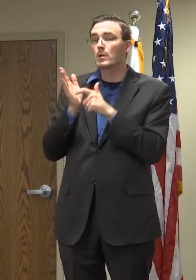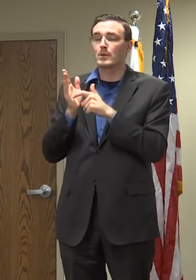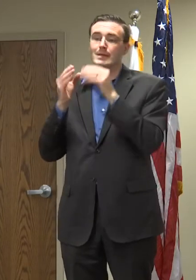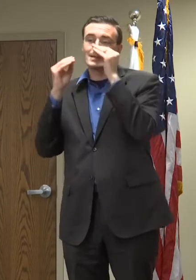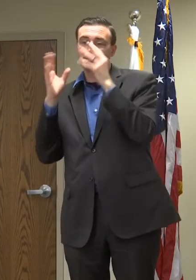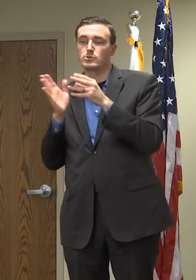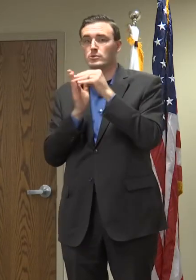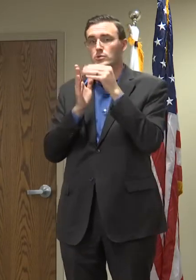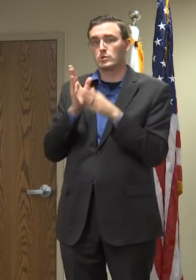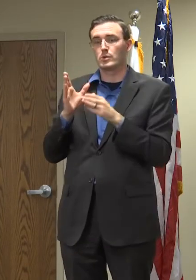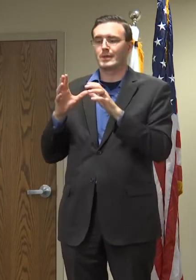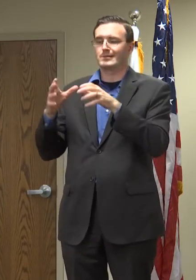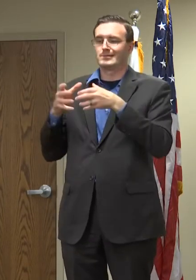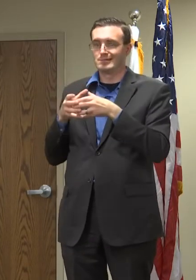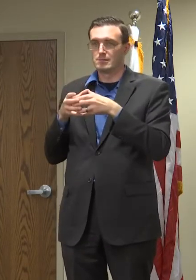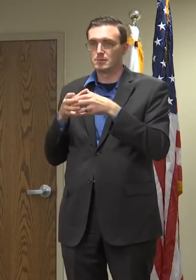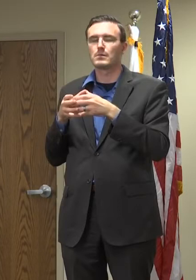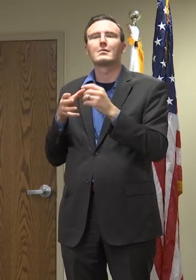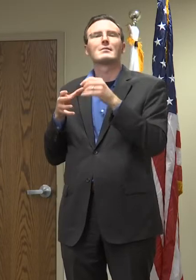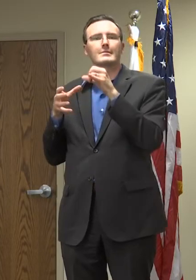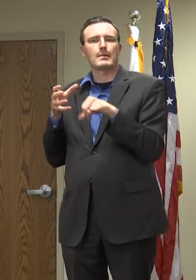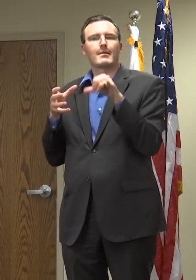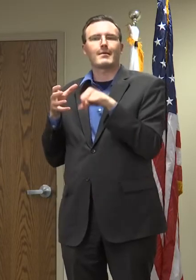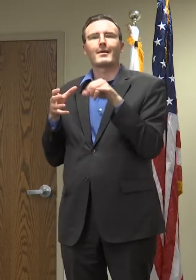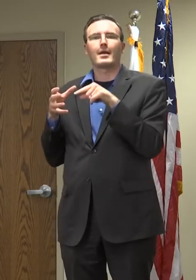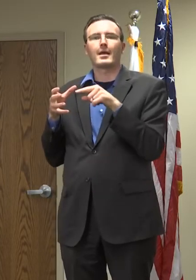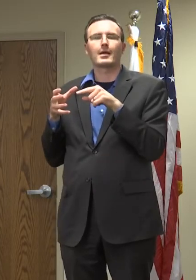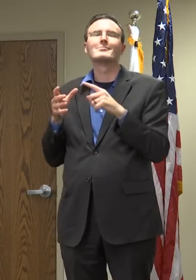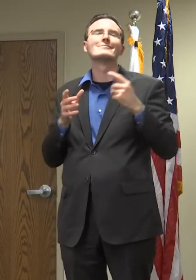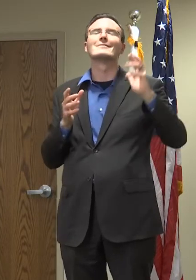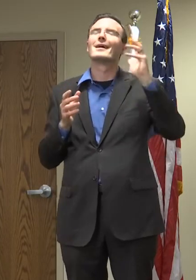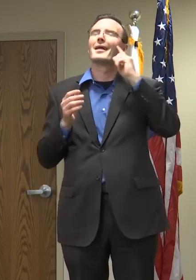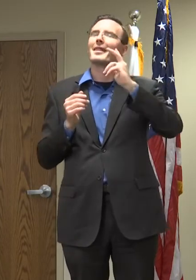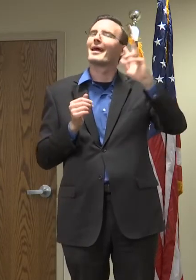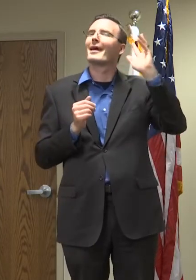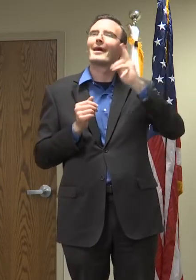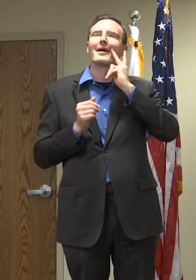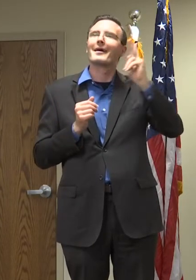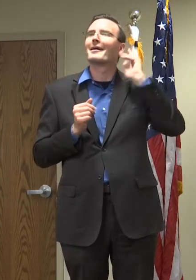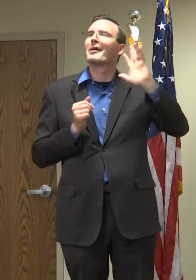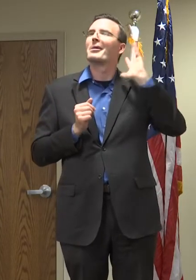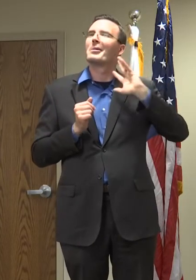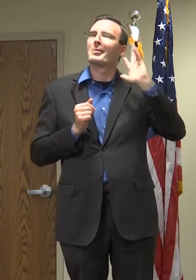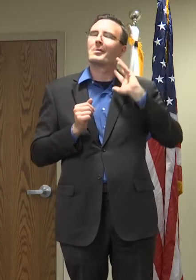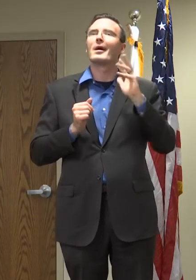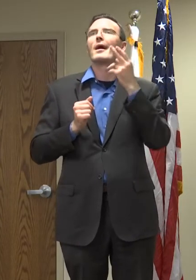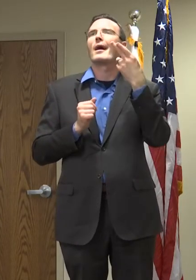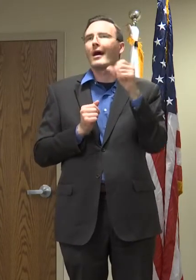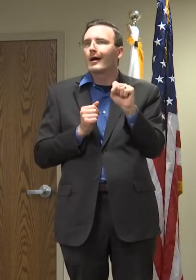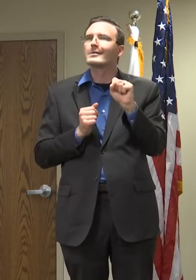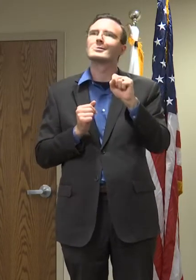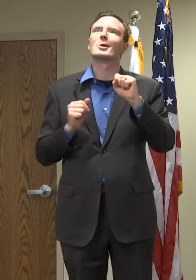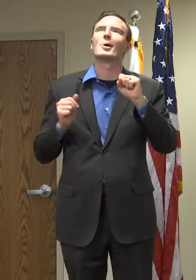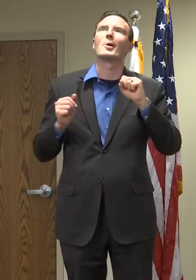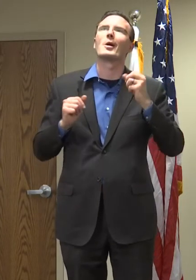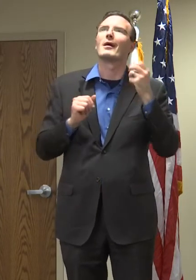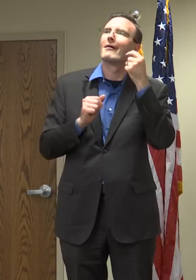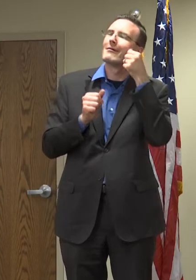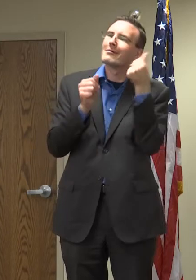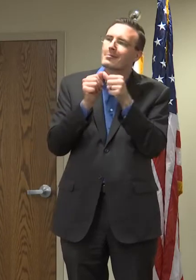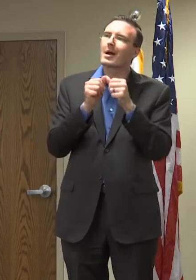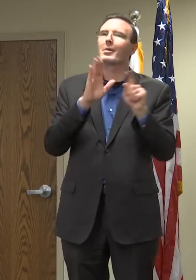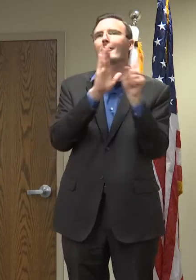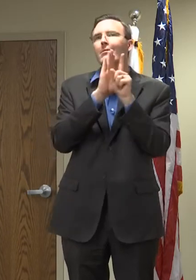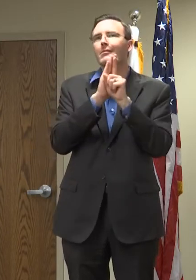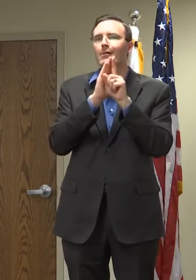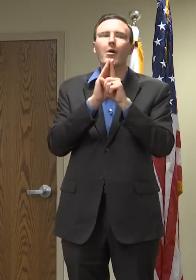So classroom, think of those of us who went to big high schools and what that classroom bell sounded like, and we all gathered in the hall, and we moved, and we went